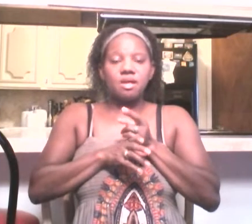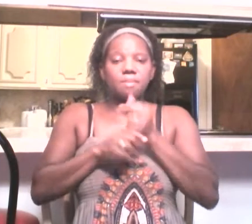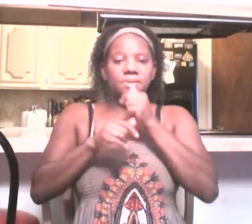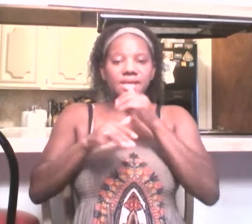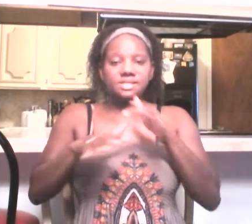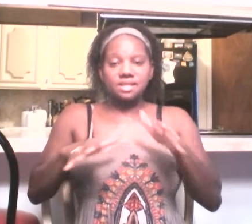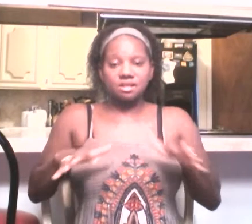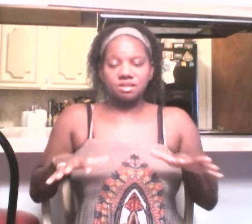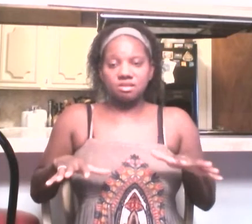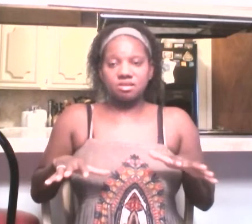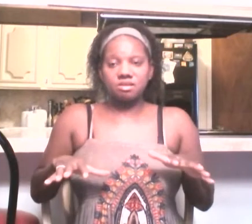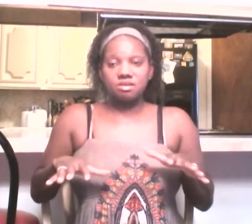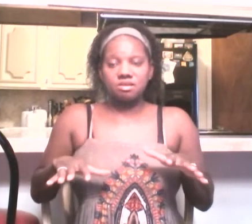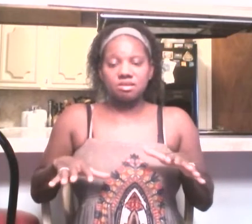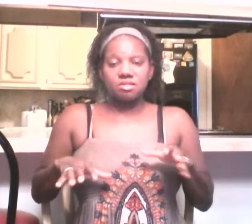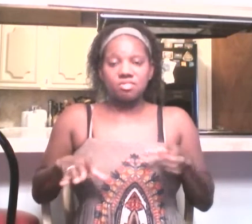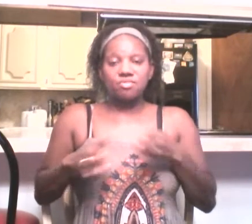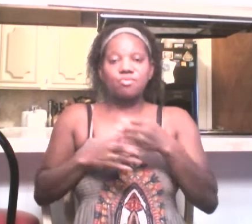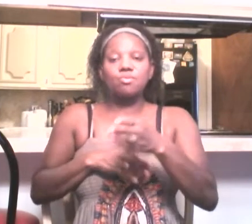a blessing through